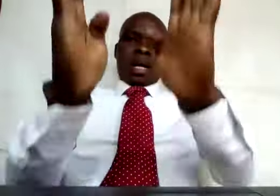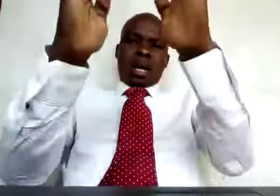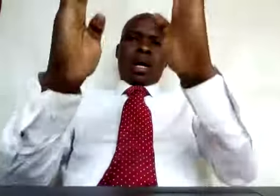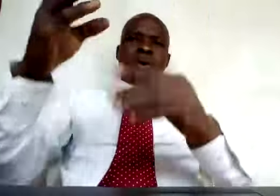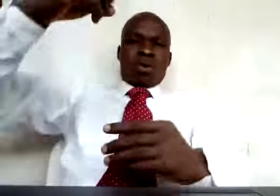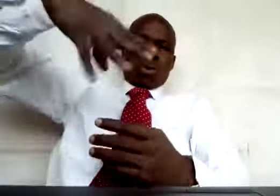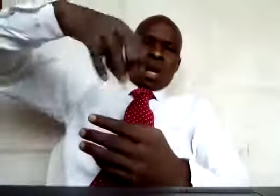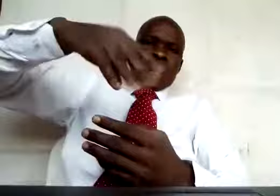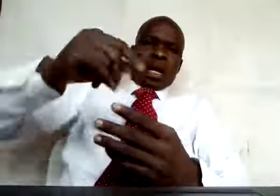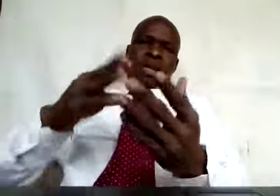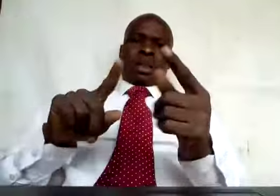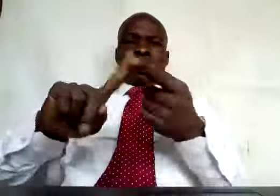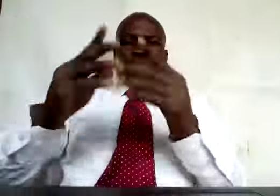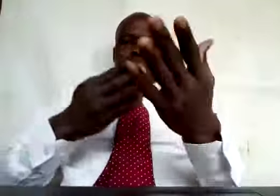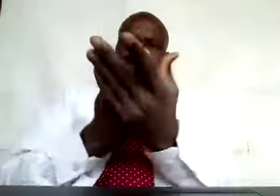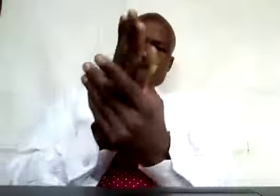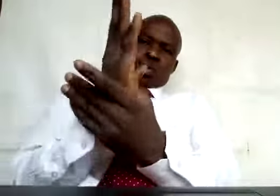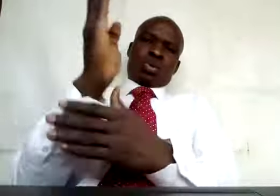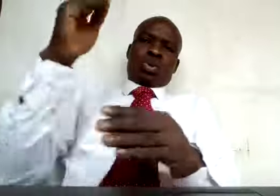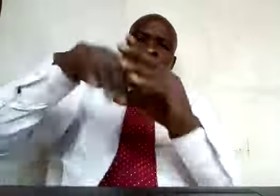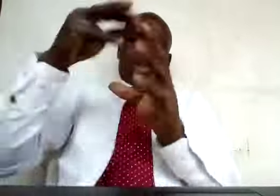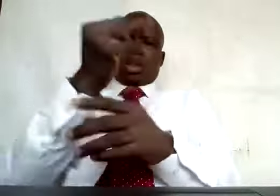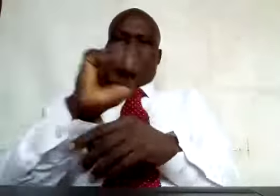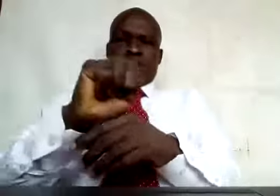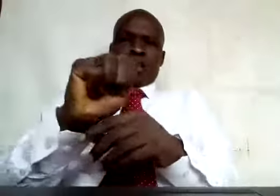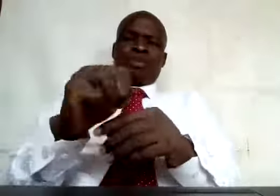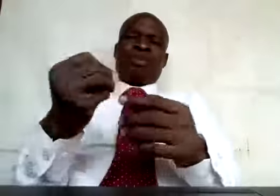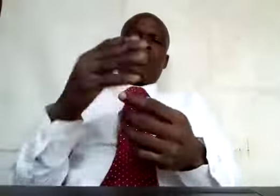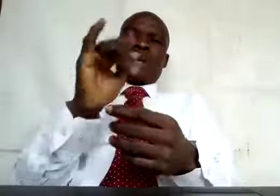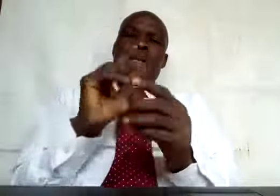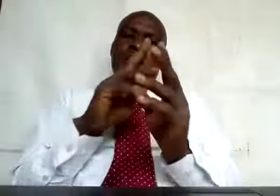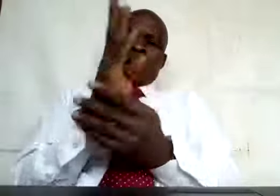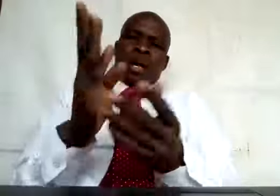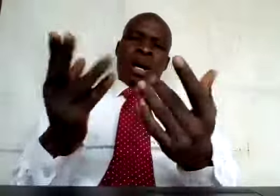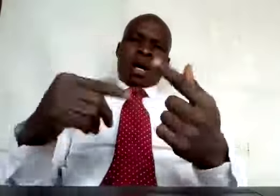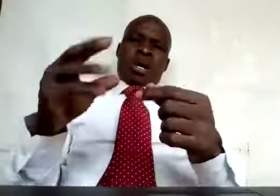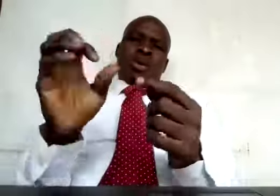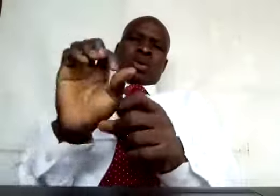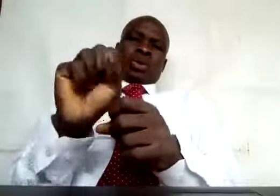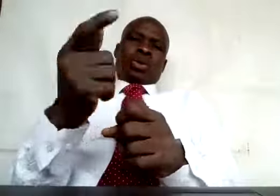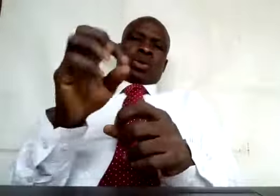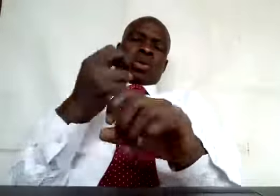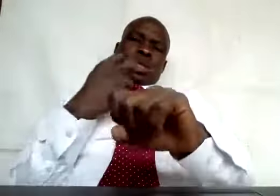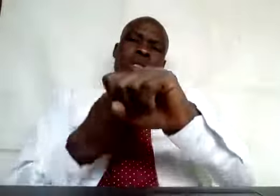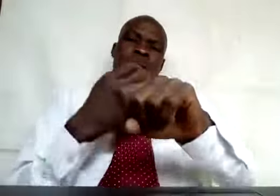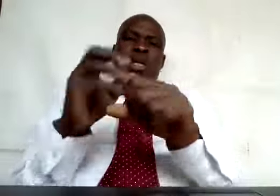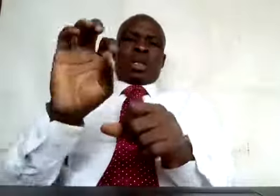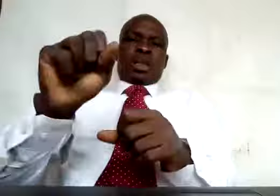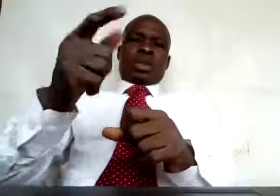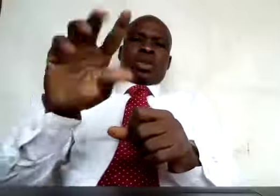through them. Non-metals can exist as solids, liquids, or